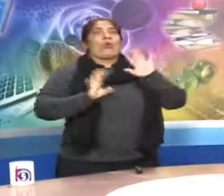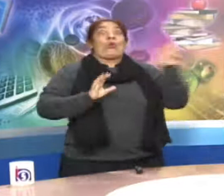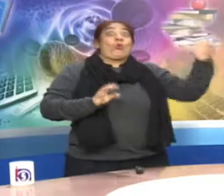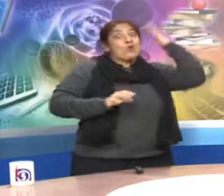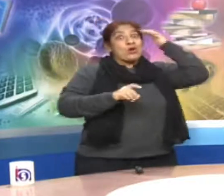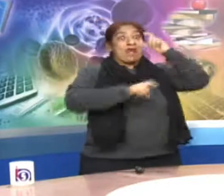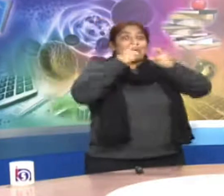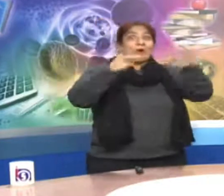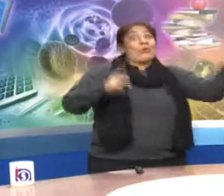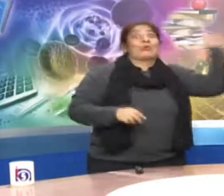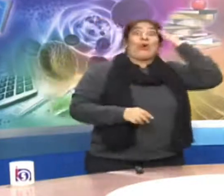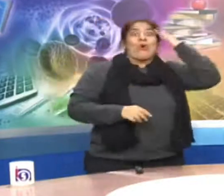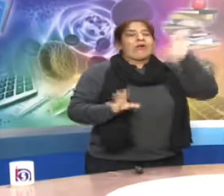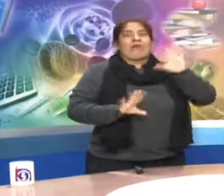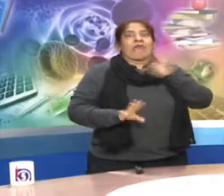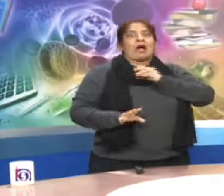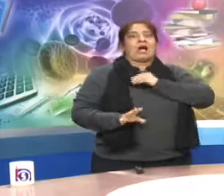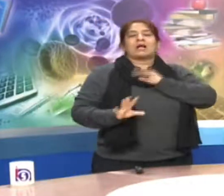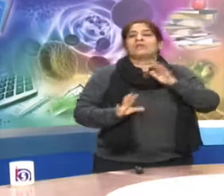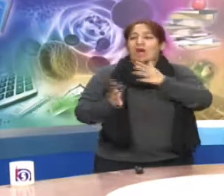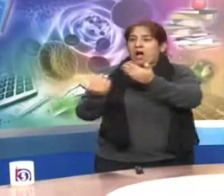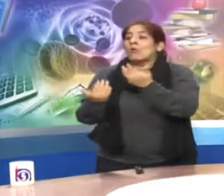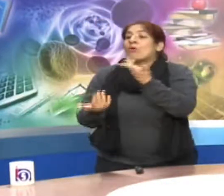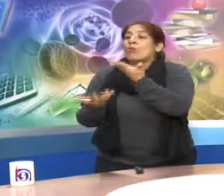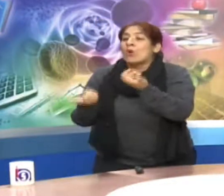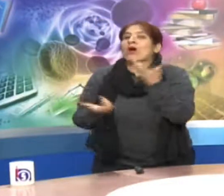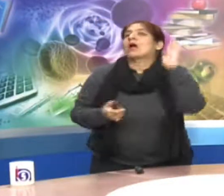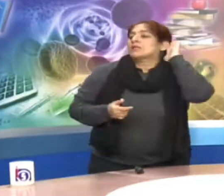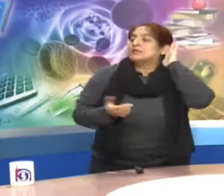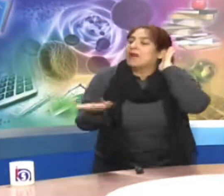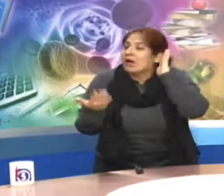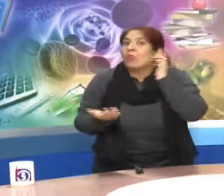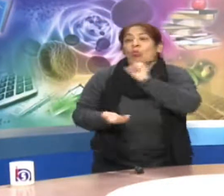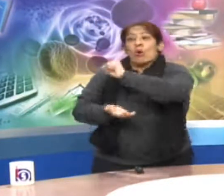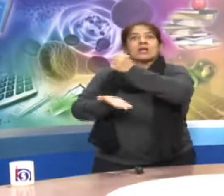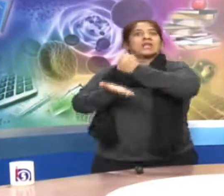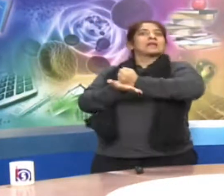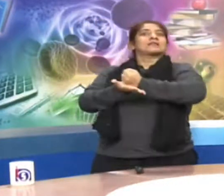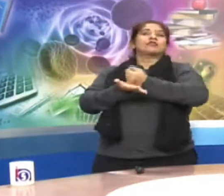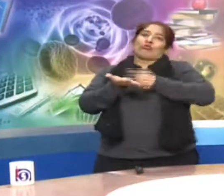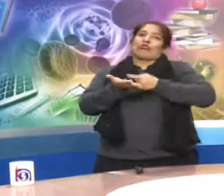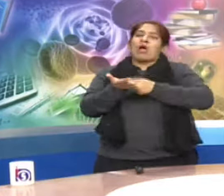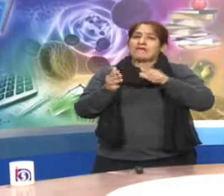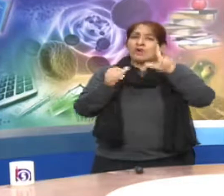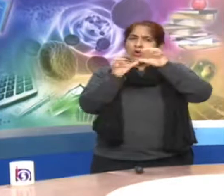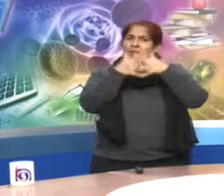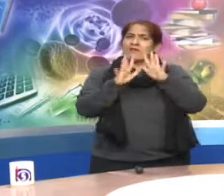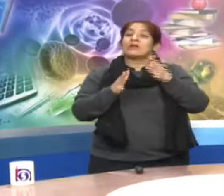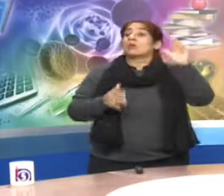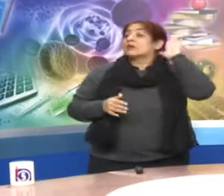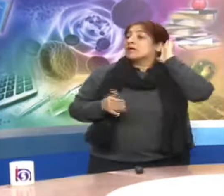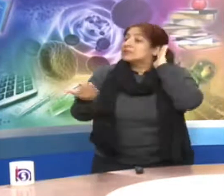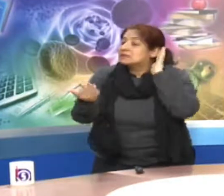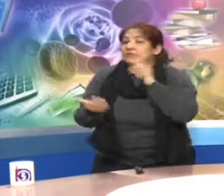you, not going to help you, this is taking away your right. So you totally have a right to be heard as